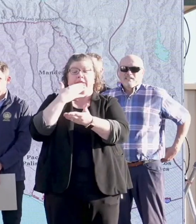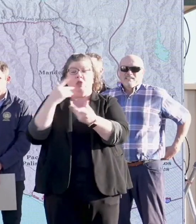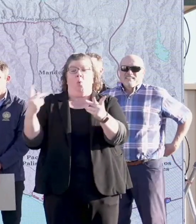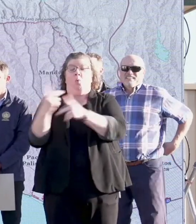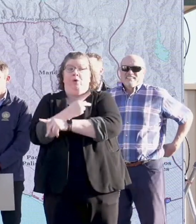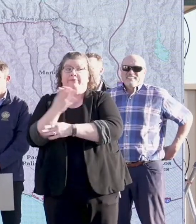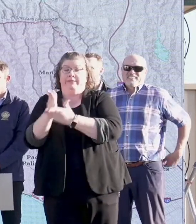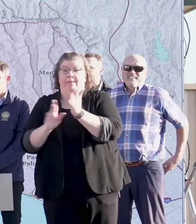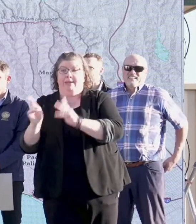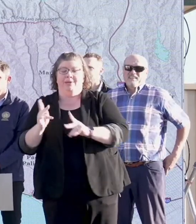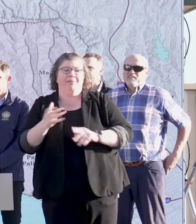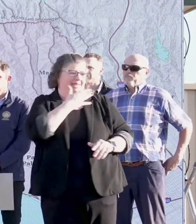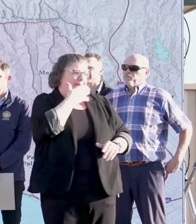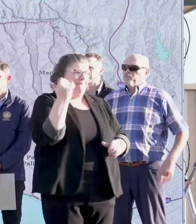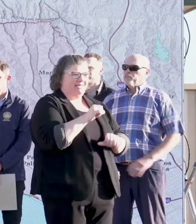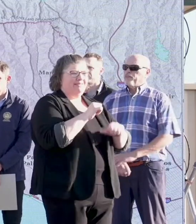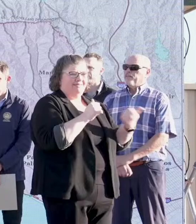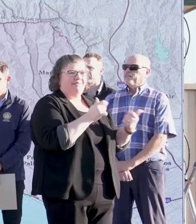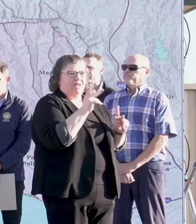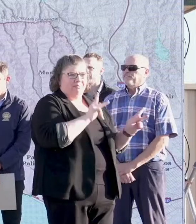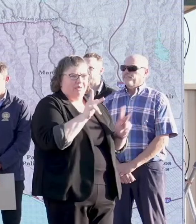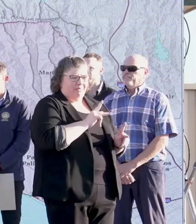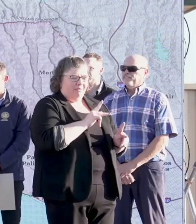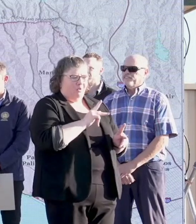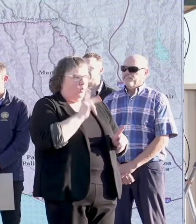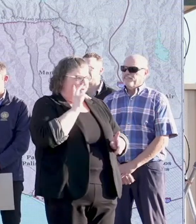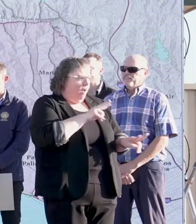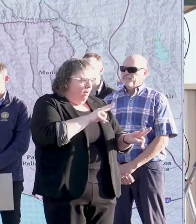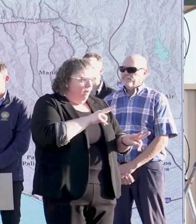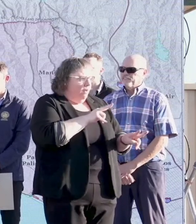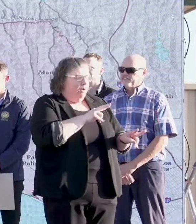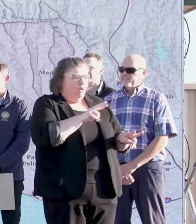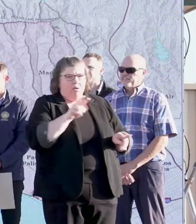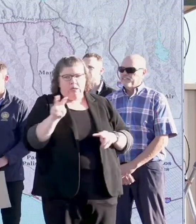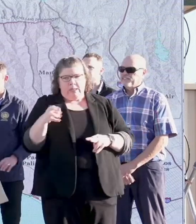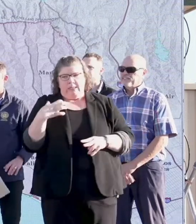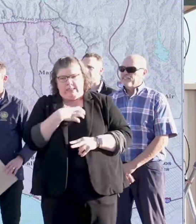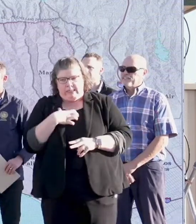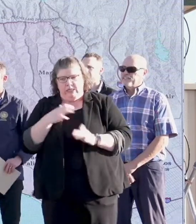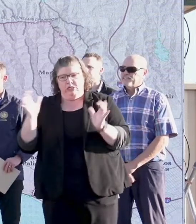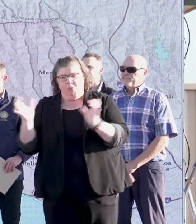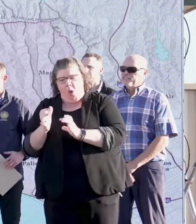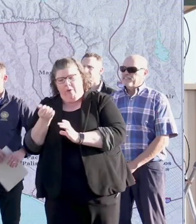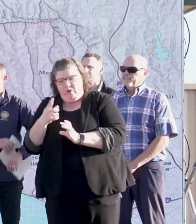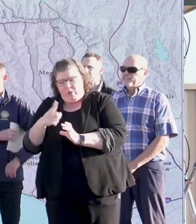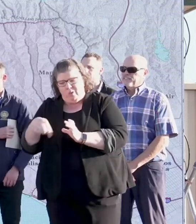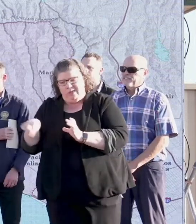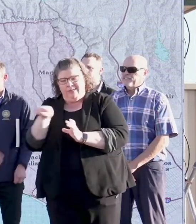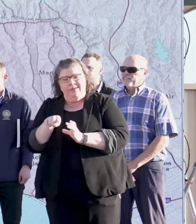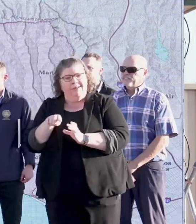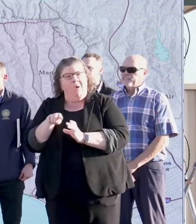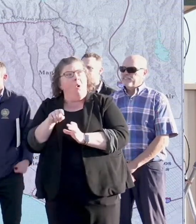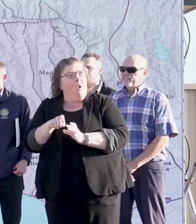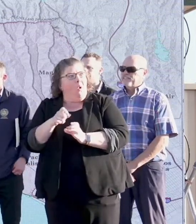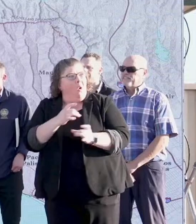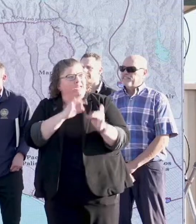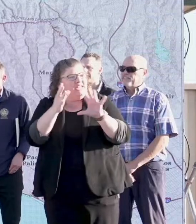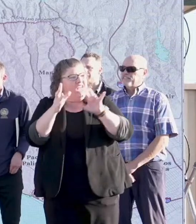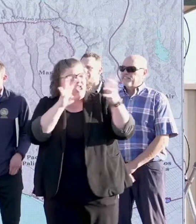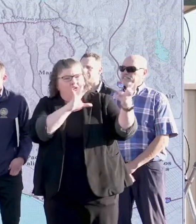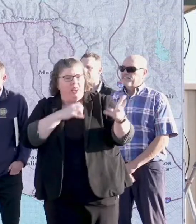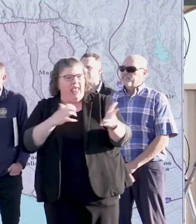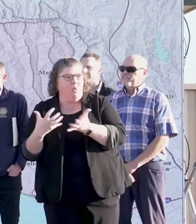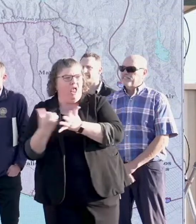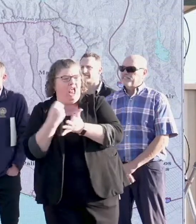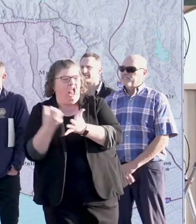of us. We've all watched with concern and disgust as a small portion of our population has sought to take advantage